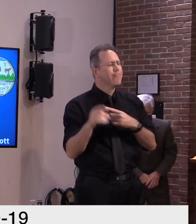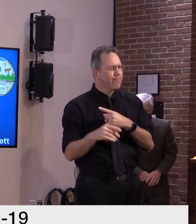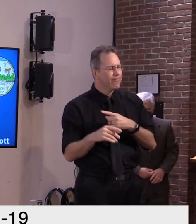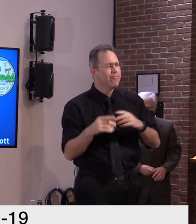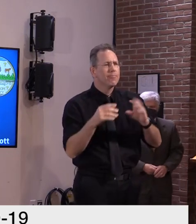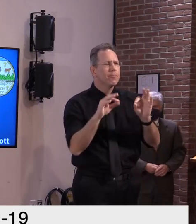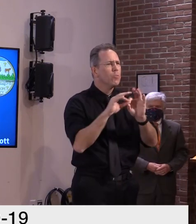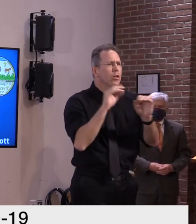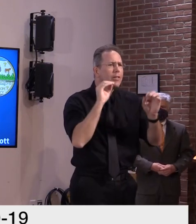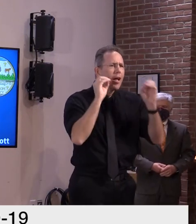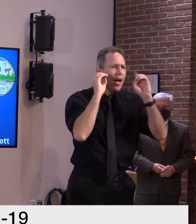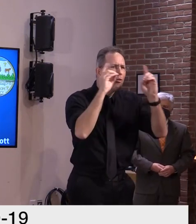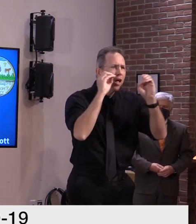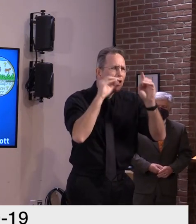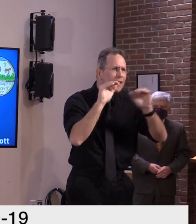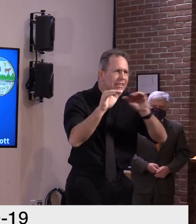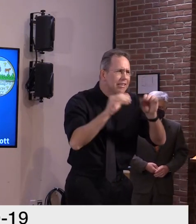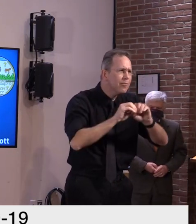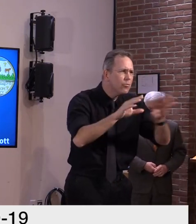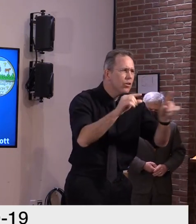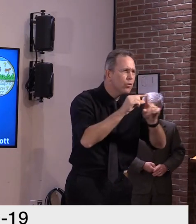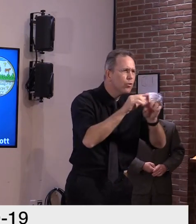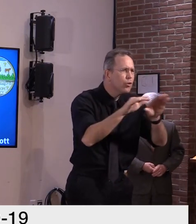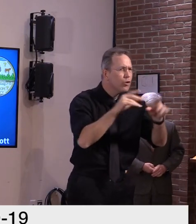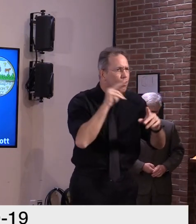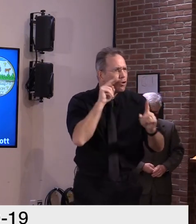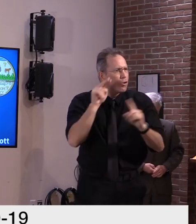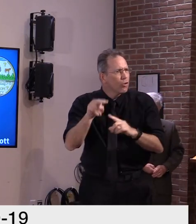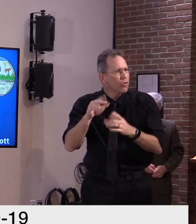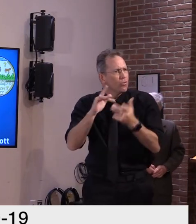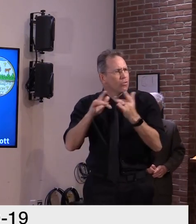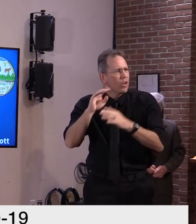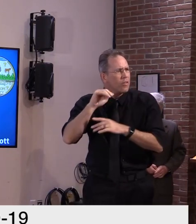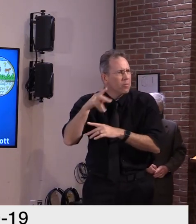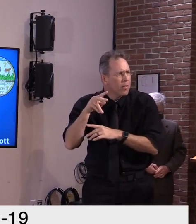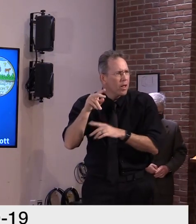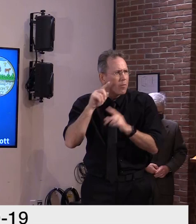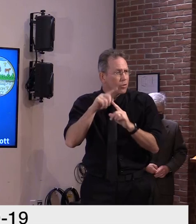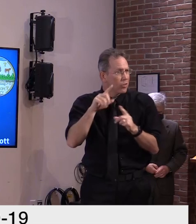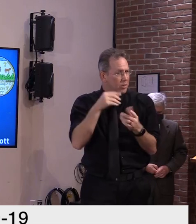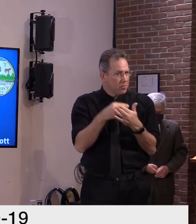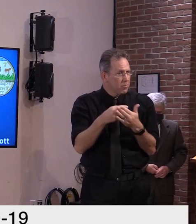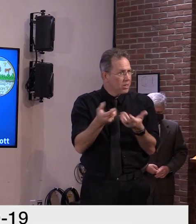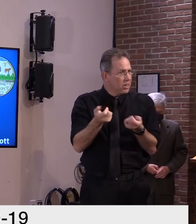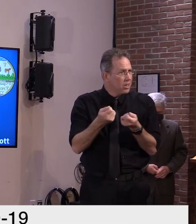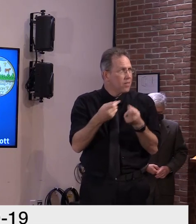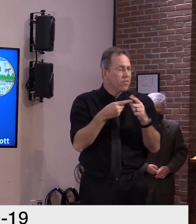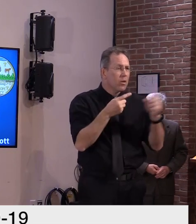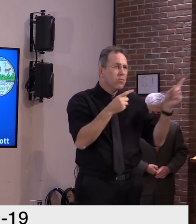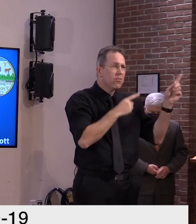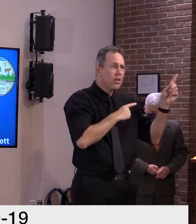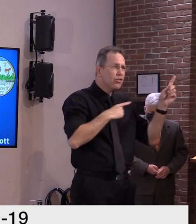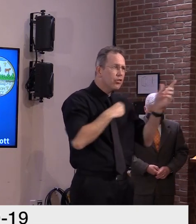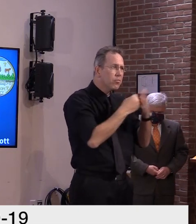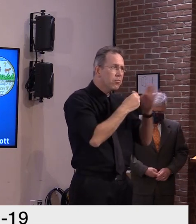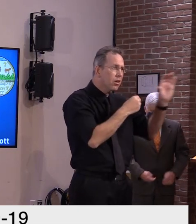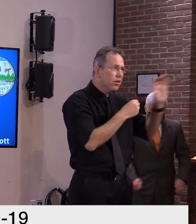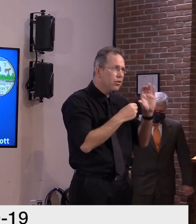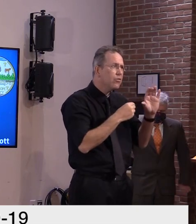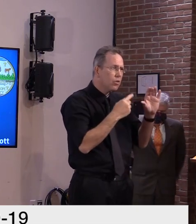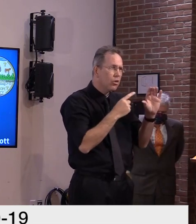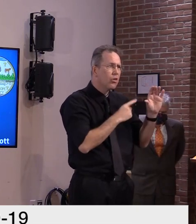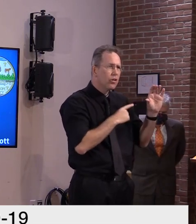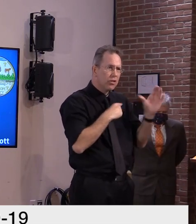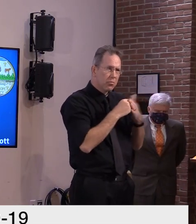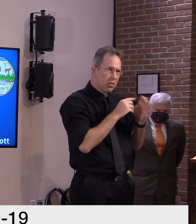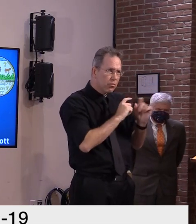with the CRS marketing money that was afforded to it by the legislature and the governor asked for. And we're going to be doing a lot of marketing